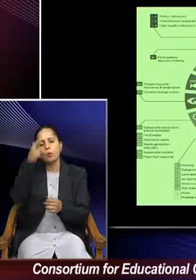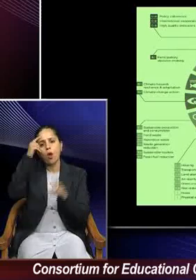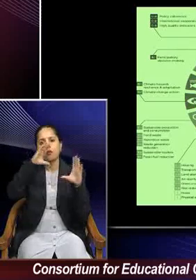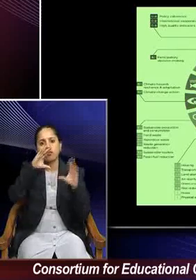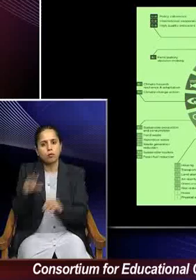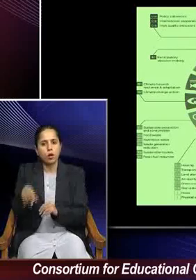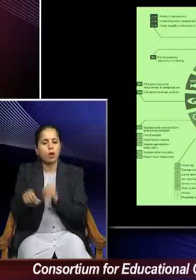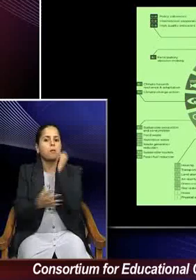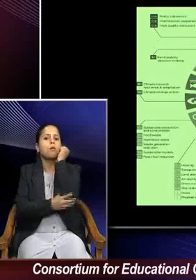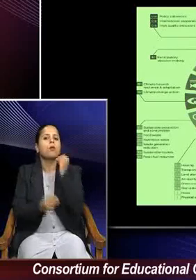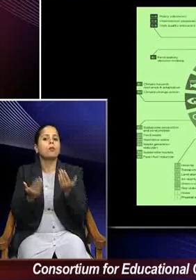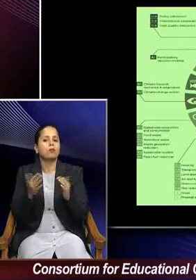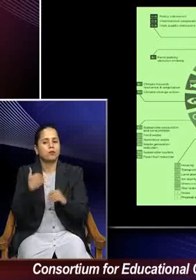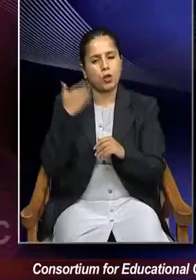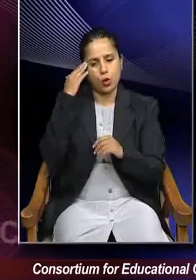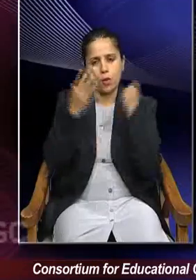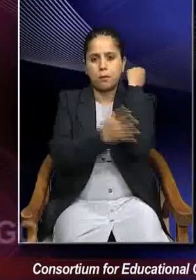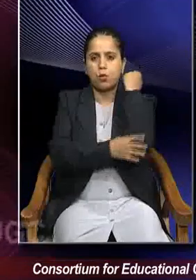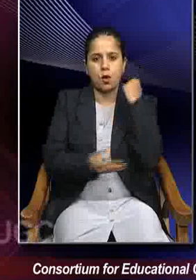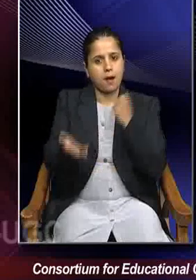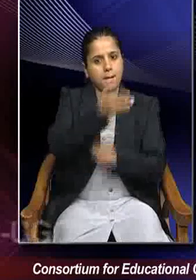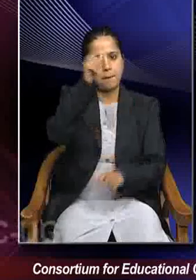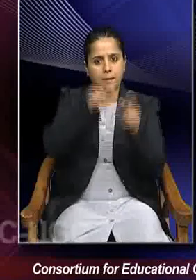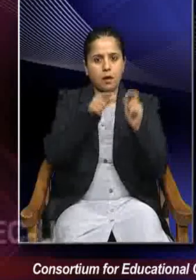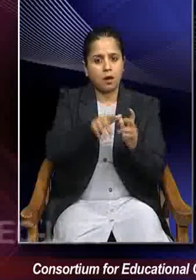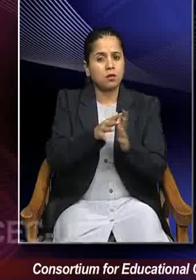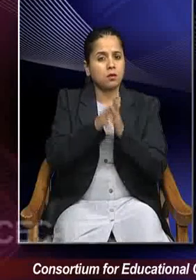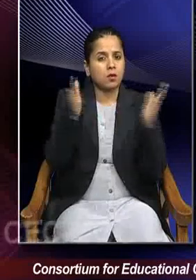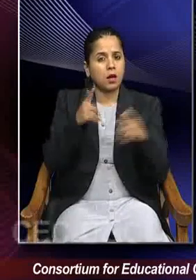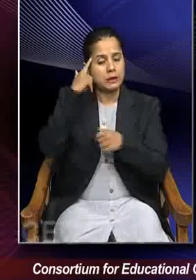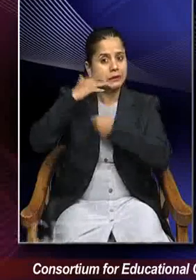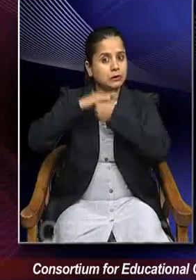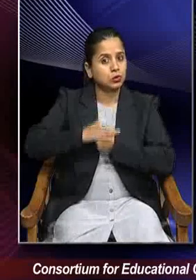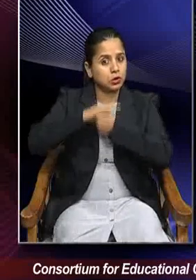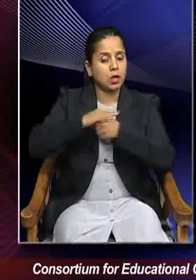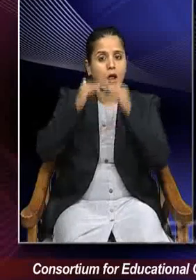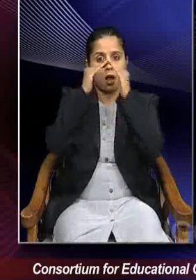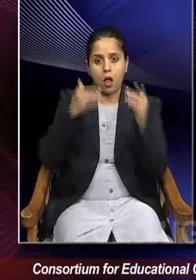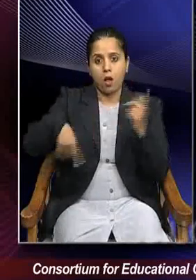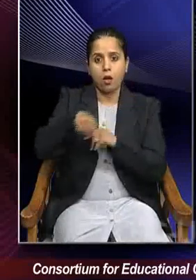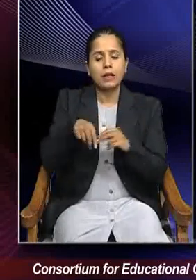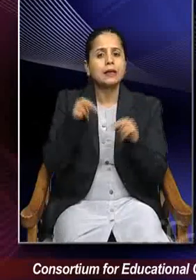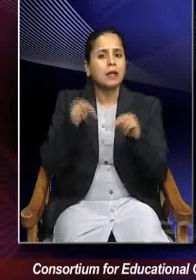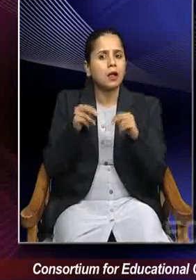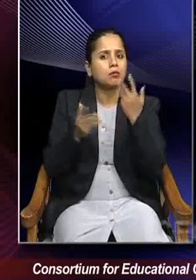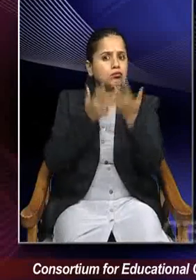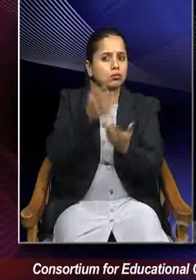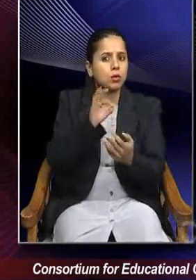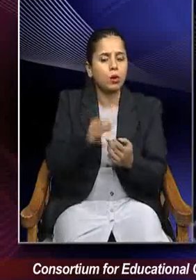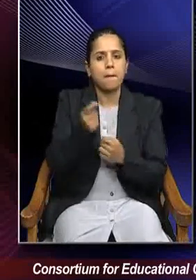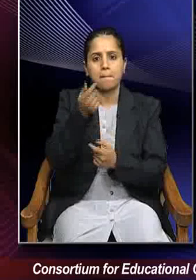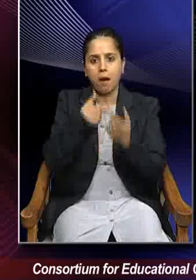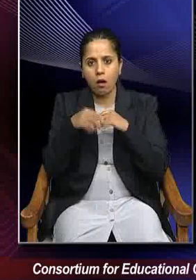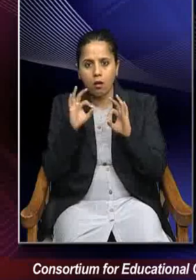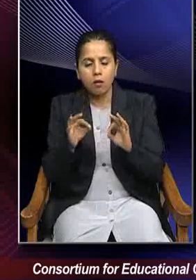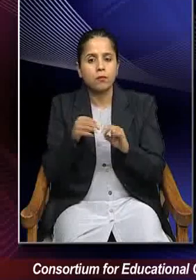poverty. We know that with poor health, it creates a lot of stress on the household to meet the cost of treatment. And some